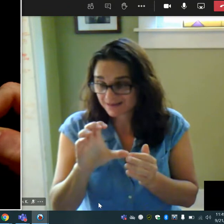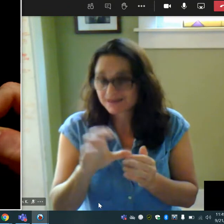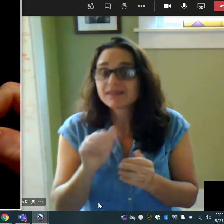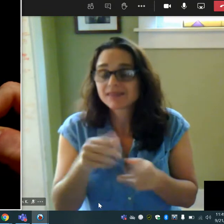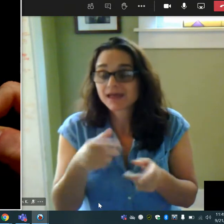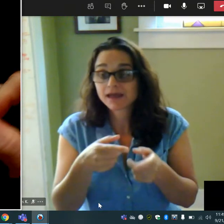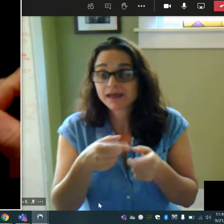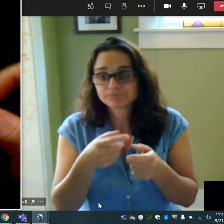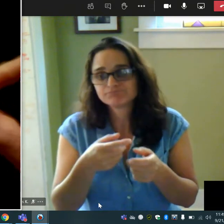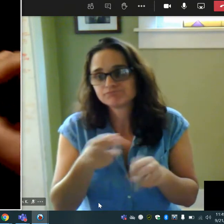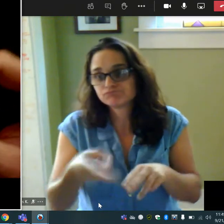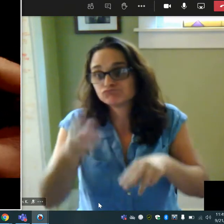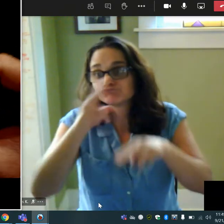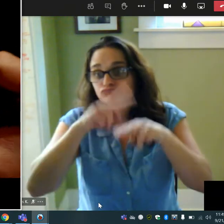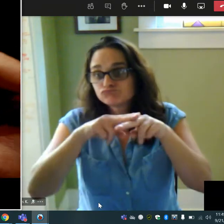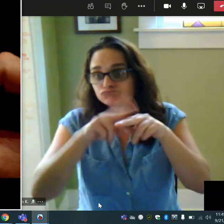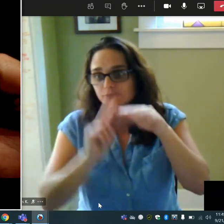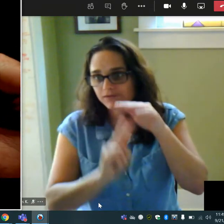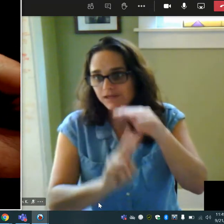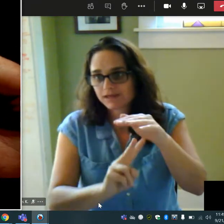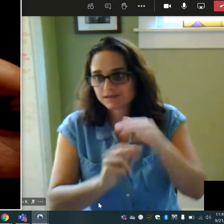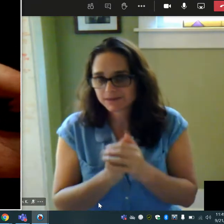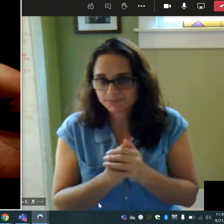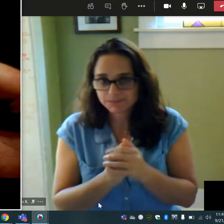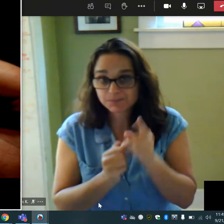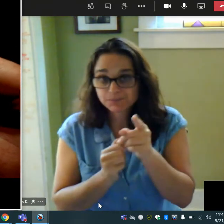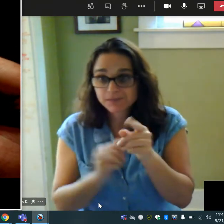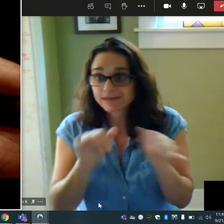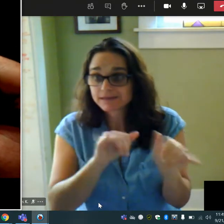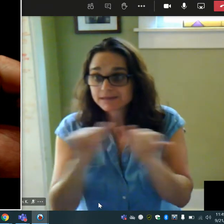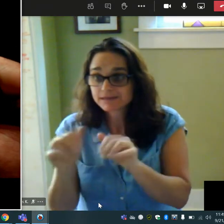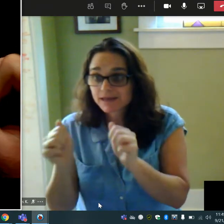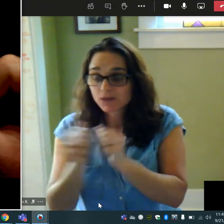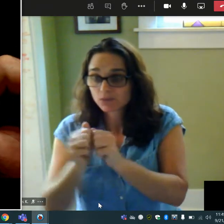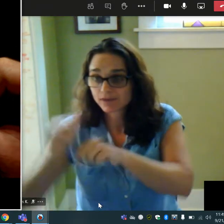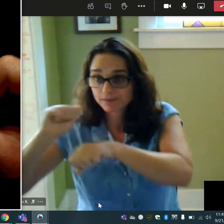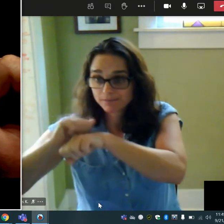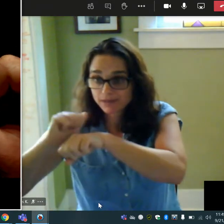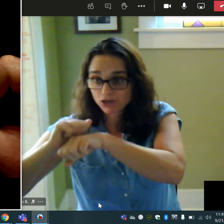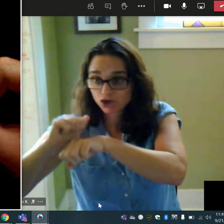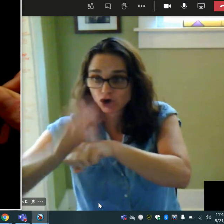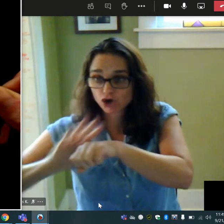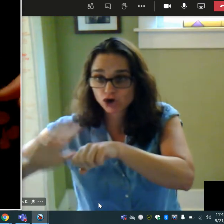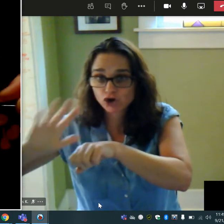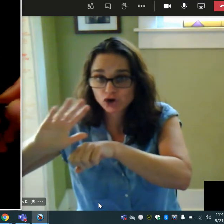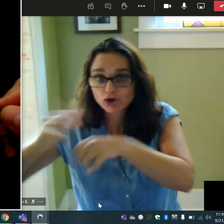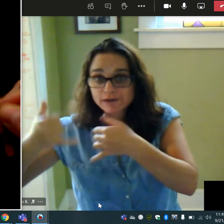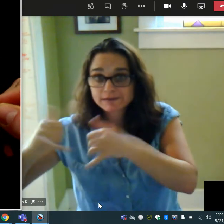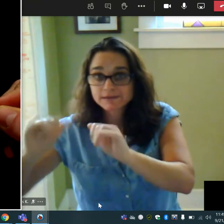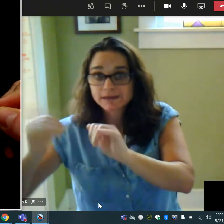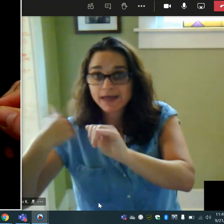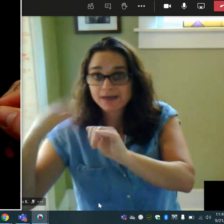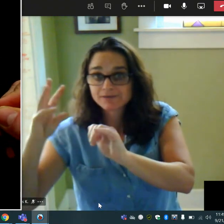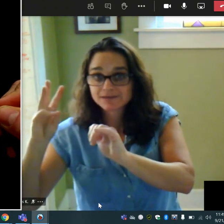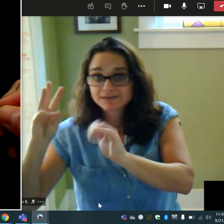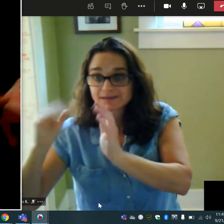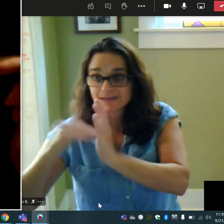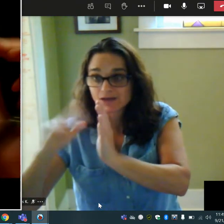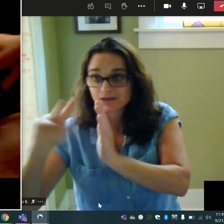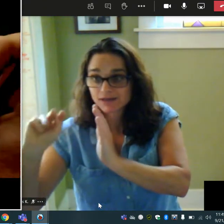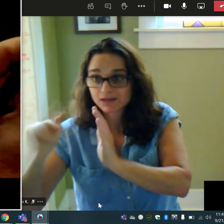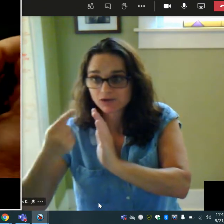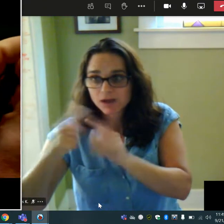velocity. Same thing with our meteor. It still has a 6,000 kilogram mass, but it's actually slowed down